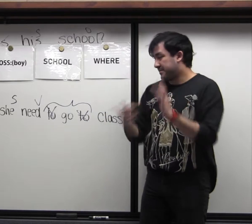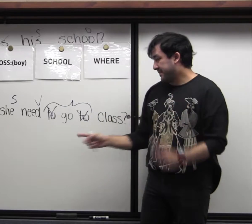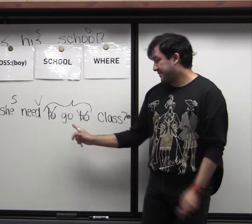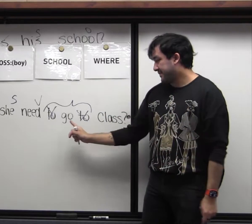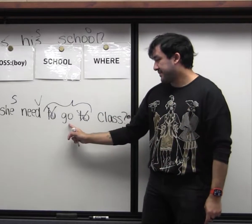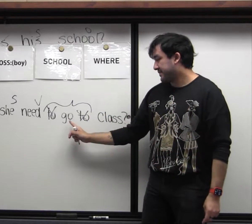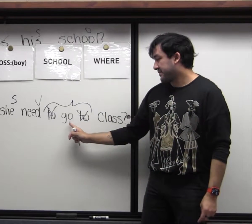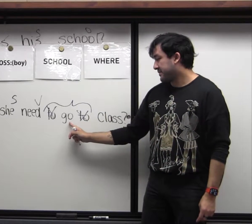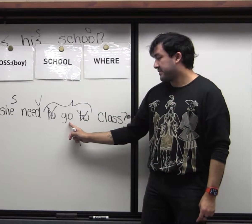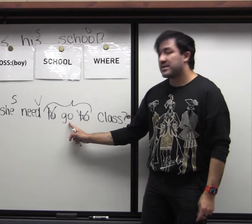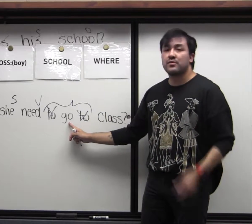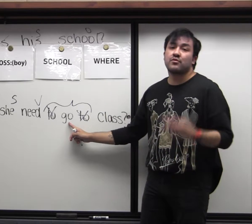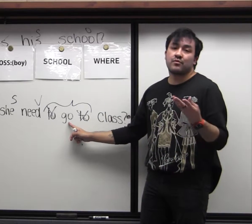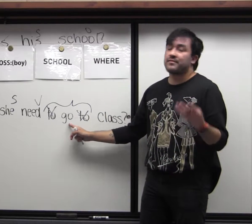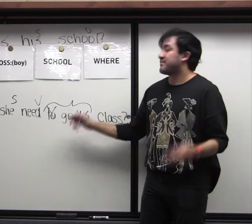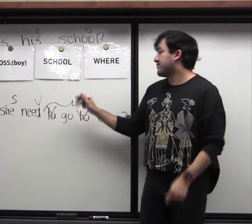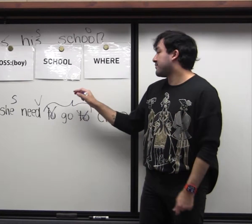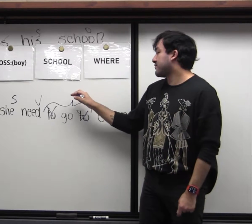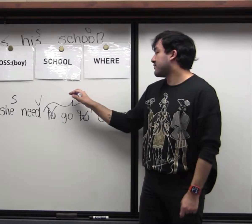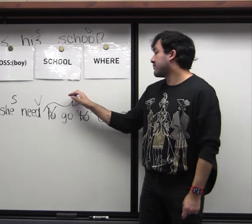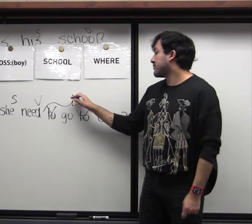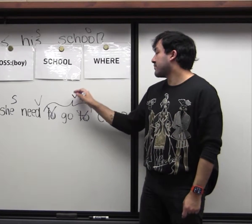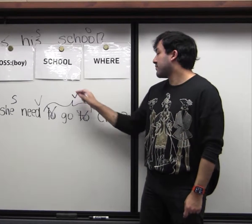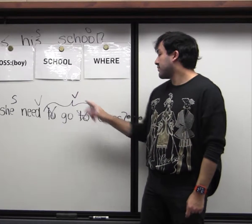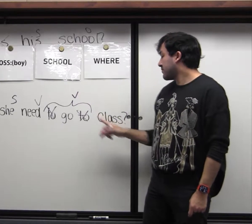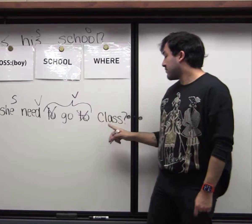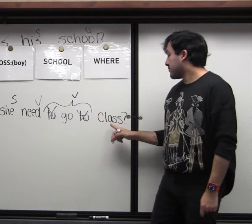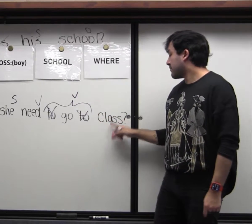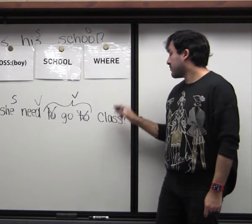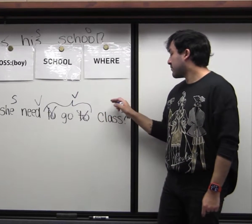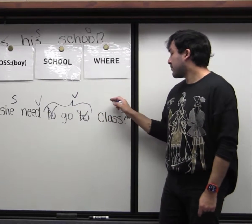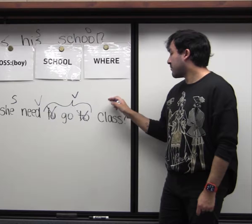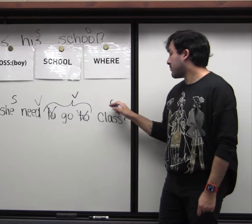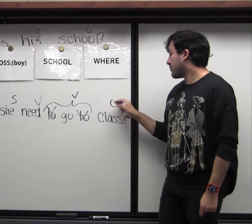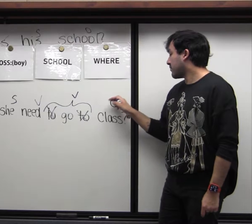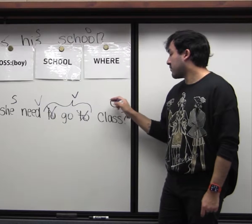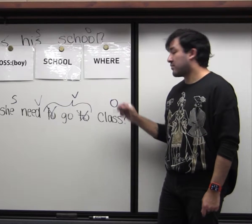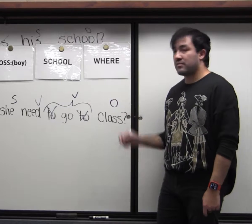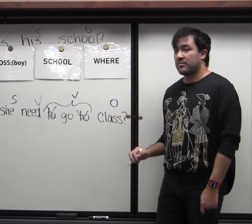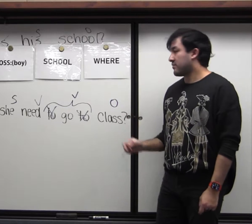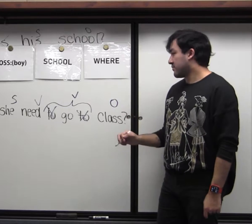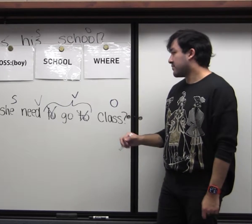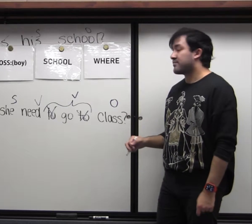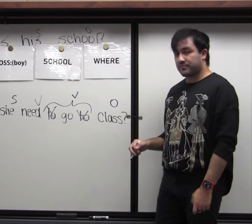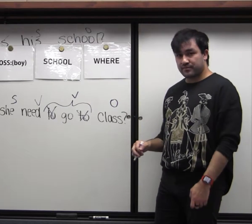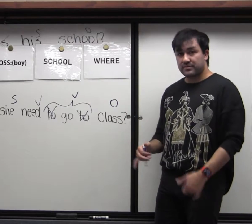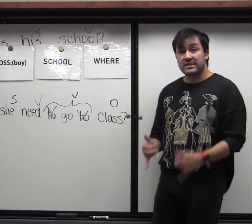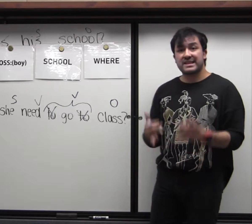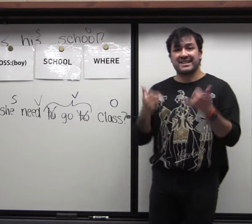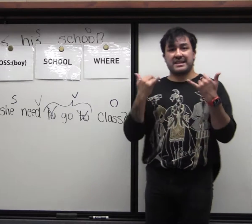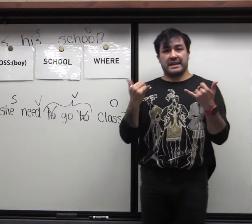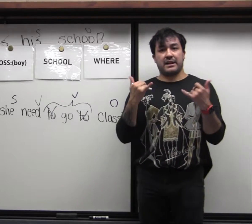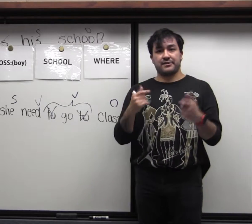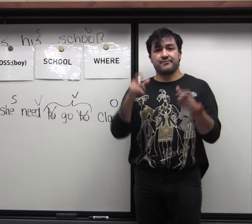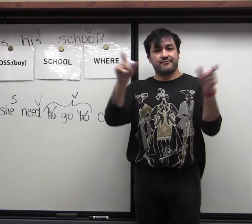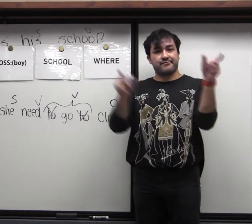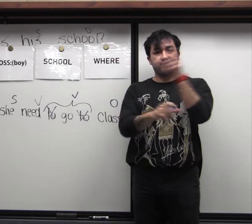It's basically for the word go, but we need to add in those articles, right? So that's basically our big verb. And then we have